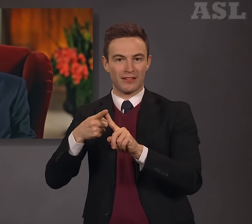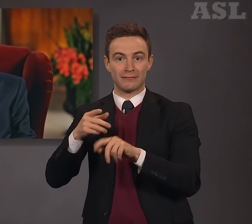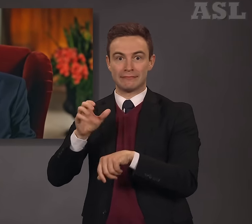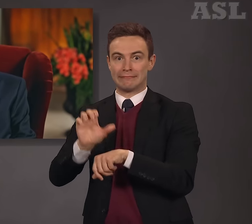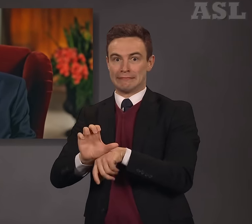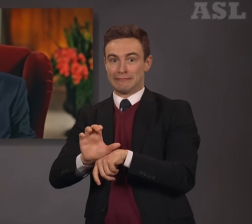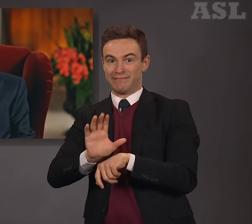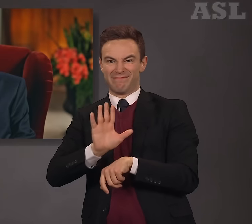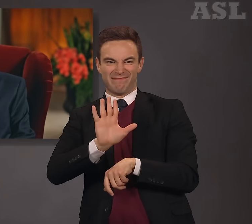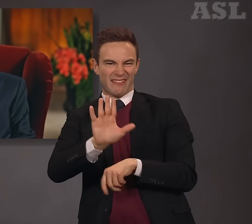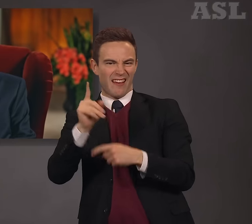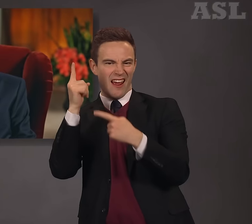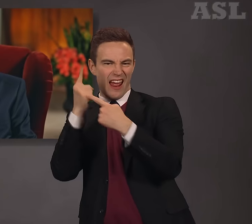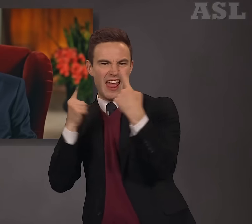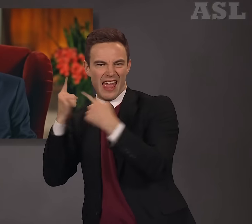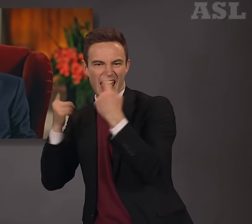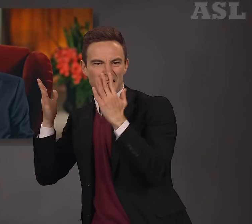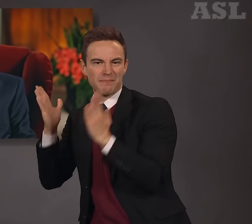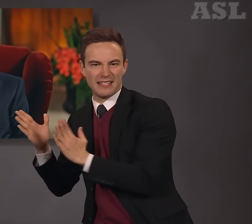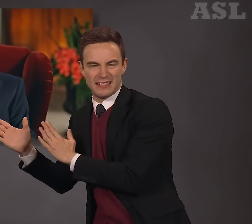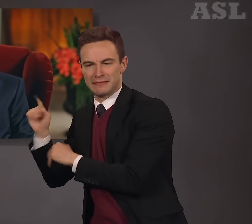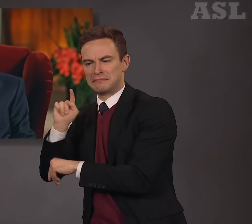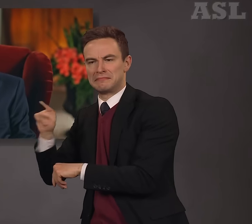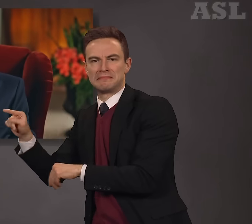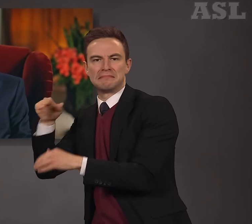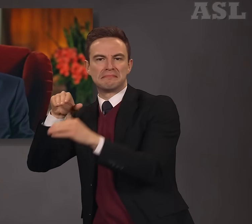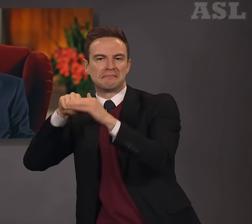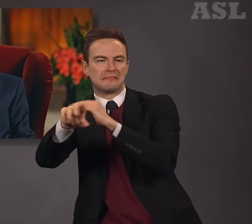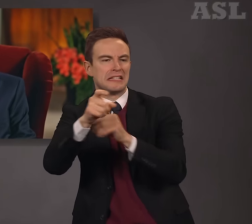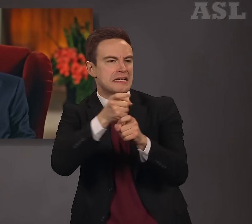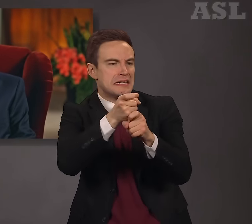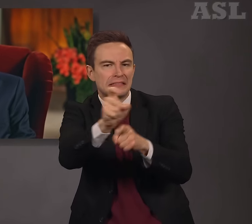was desecrated by enemies of the church.